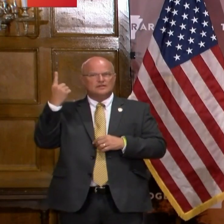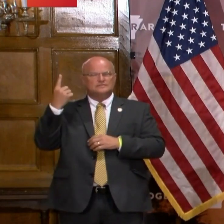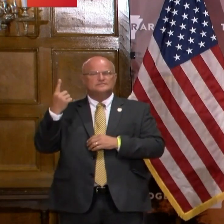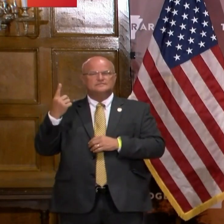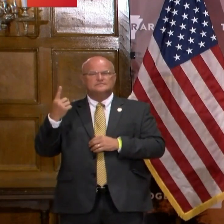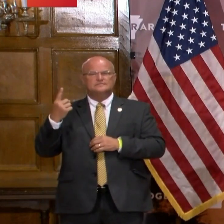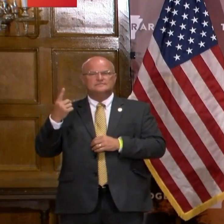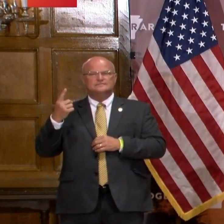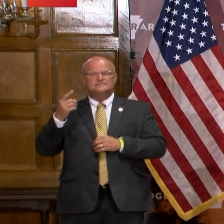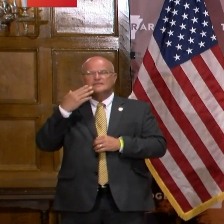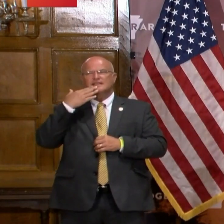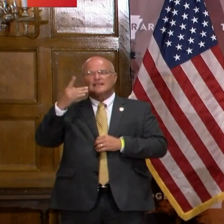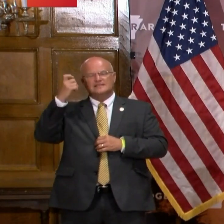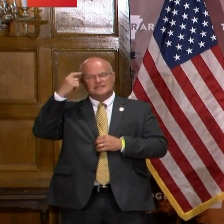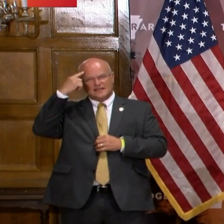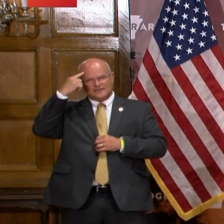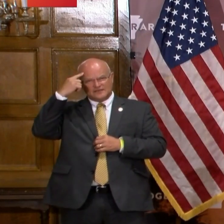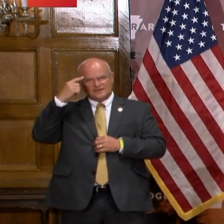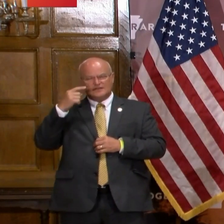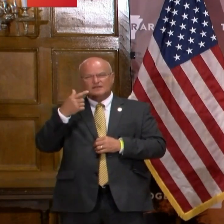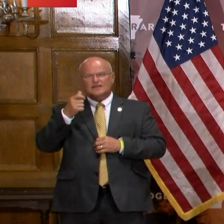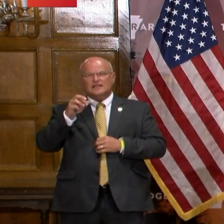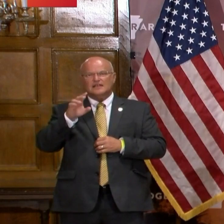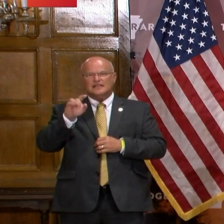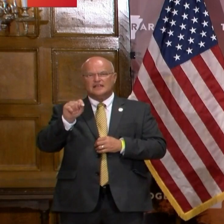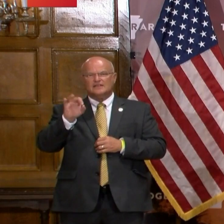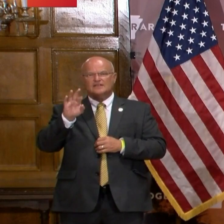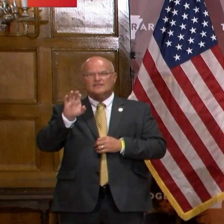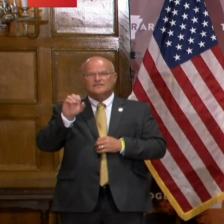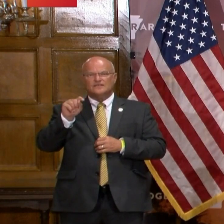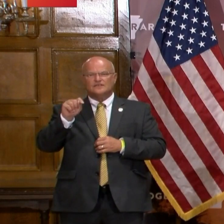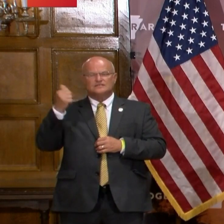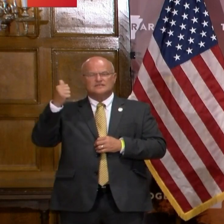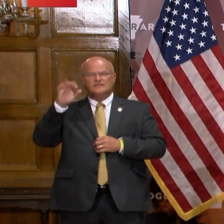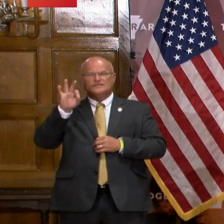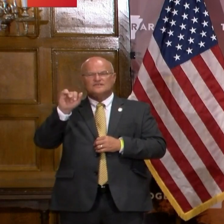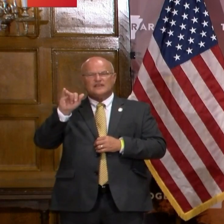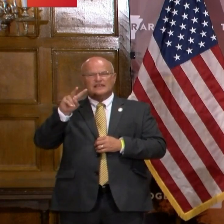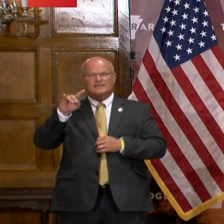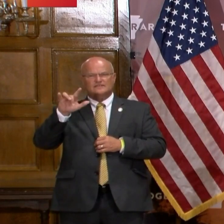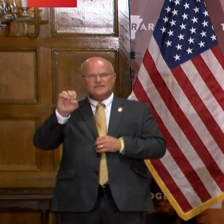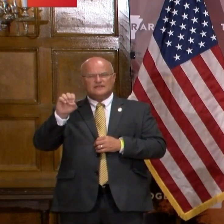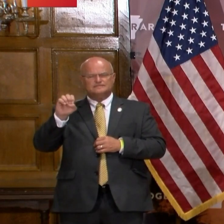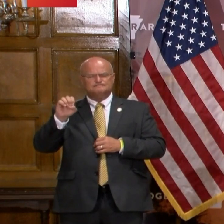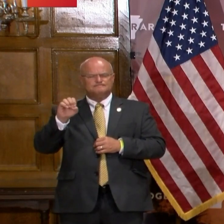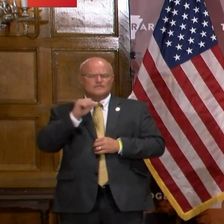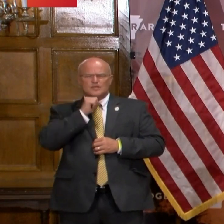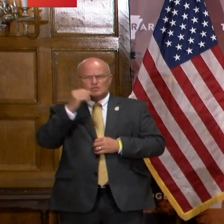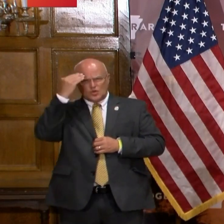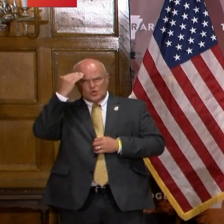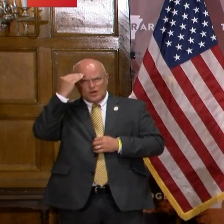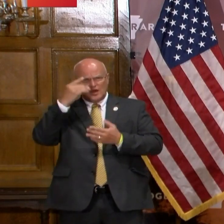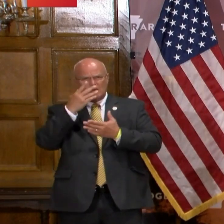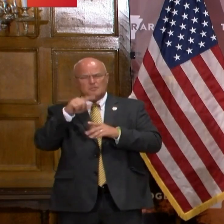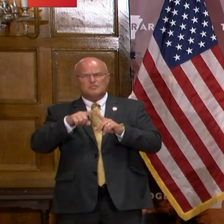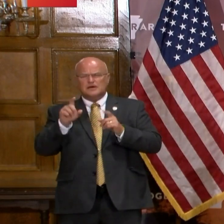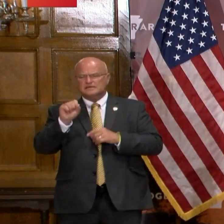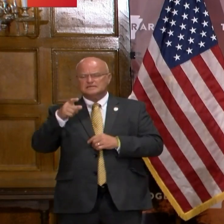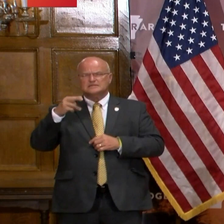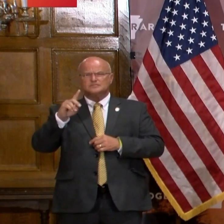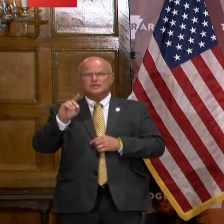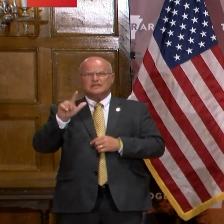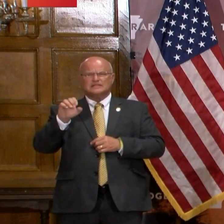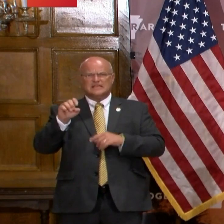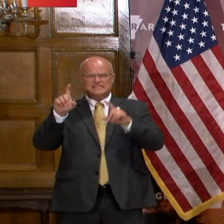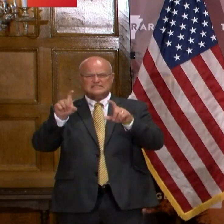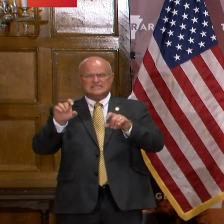Yes. Yeah, thanks, Governor. This is Garrett Ferguson with KNWA News in Fayetteville. I'm not sure if you're aware, but there's a Springdale-based